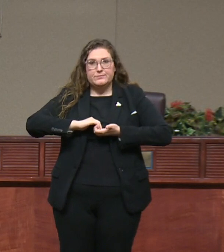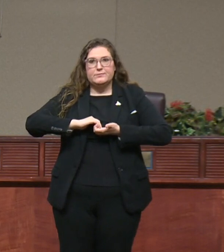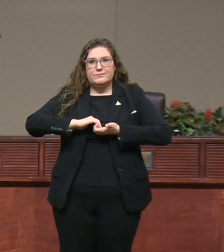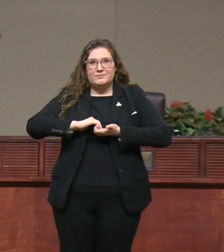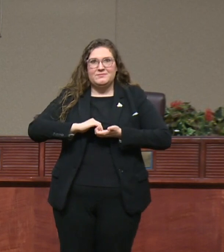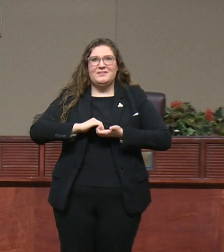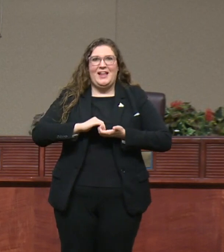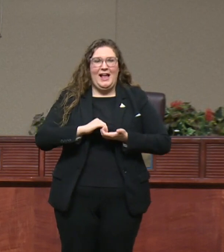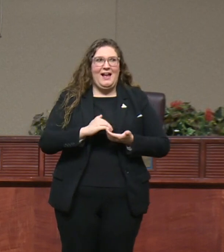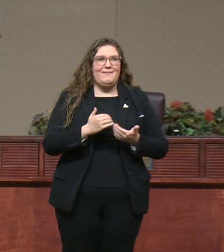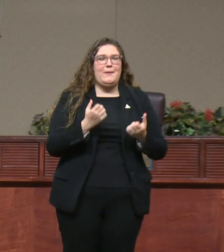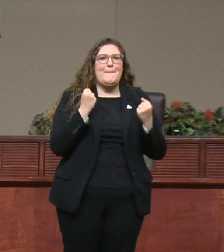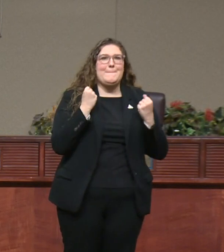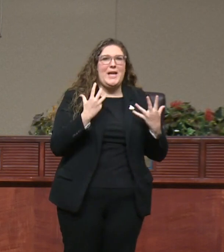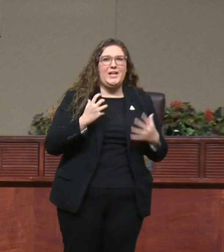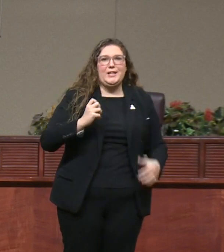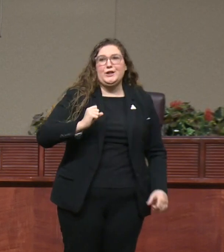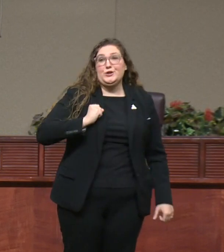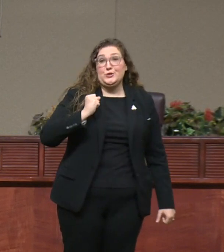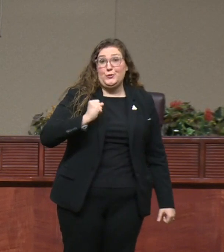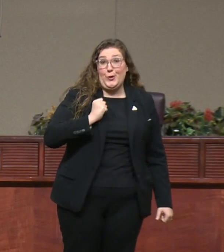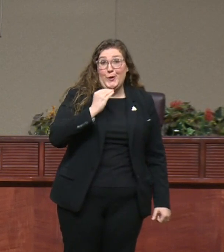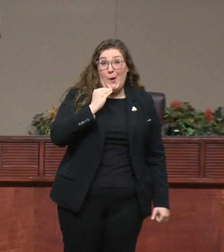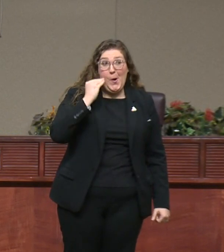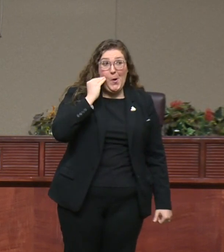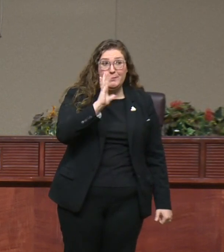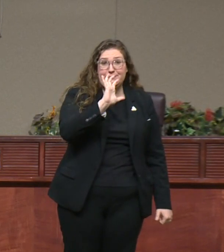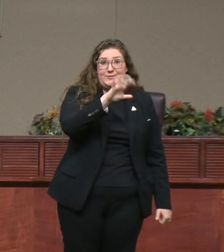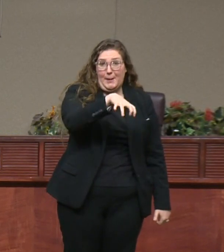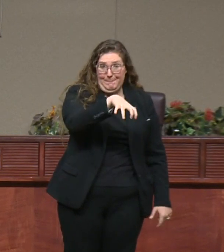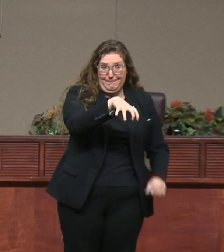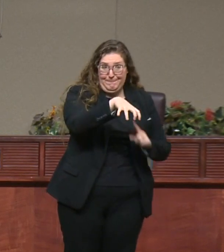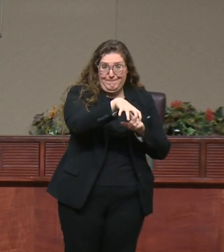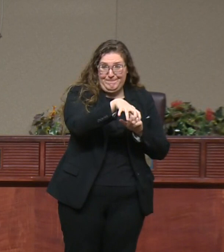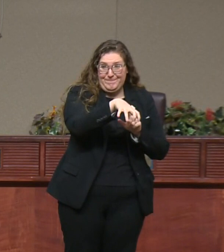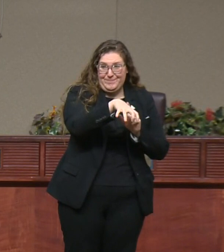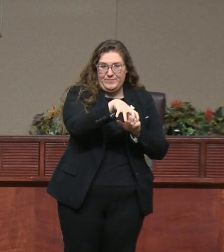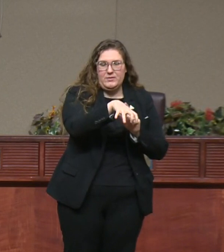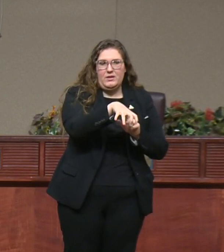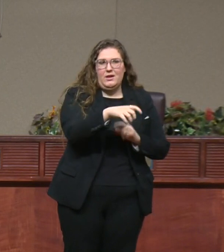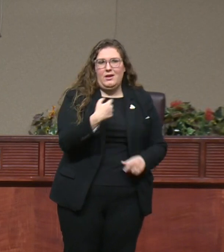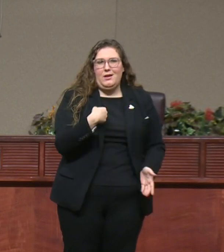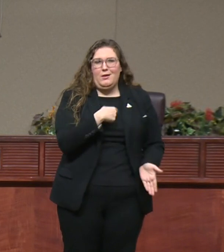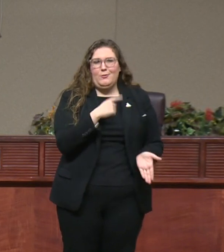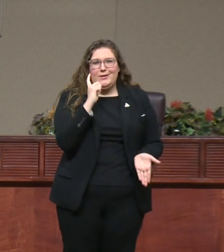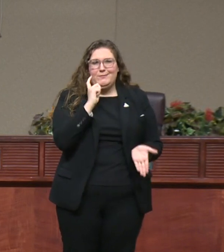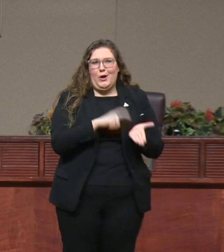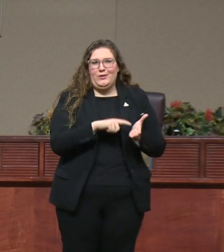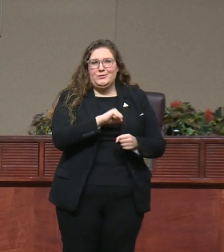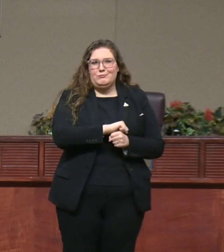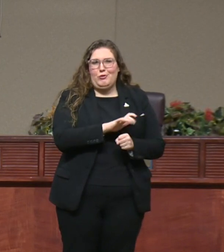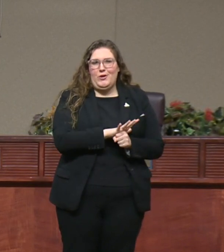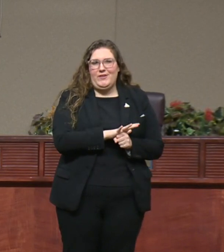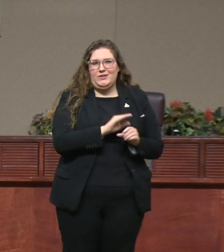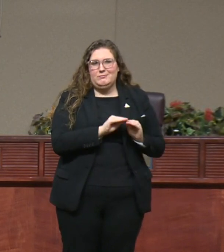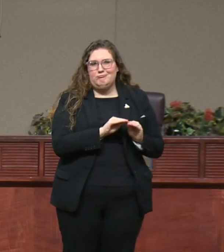sorority houses outside of campus that we have detected some cases,